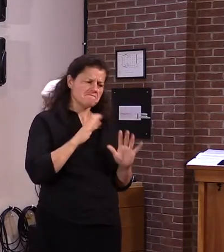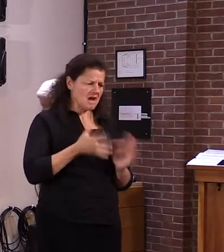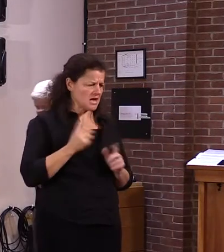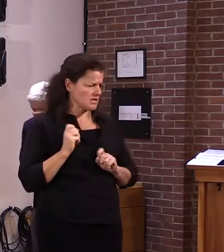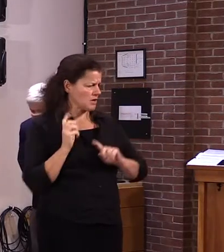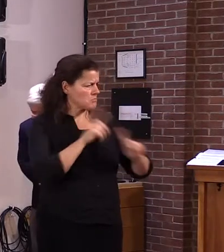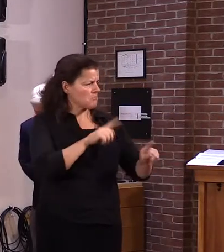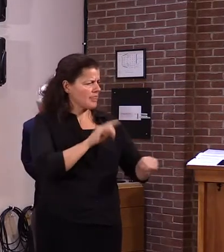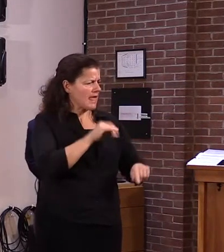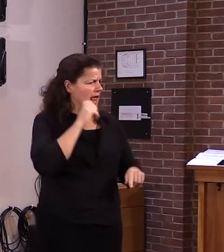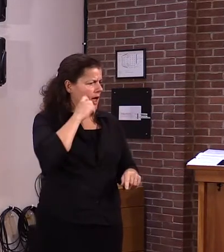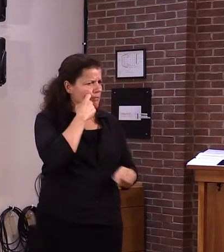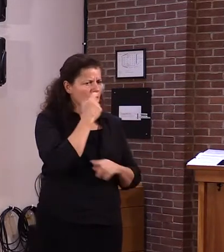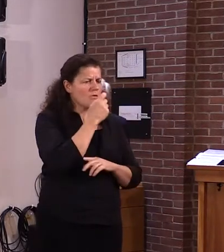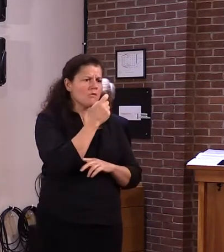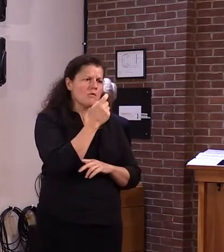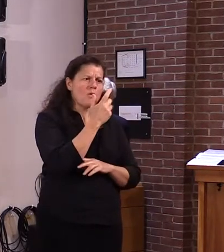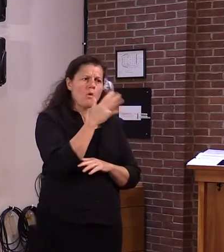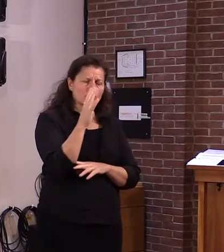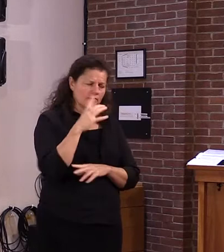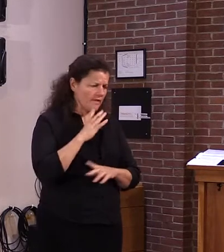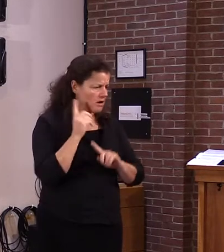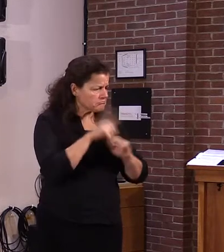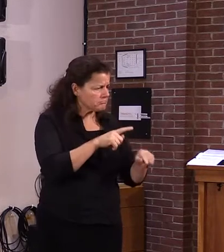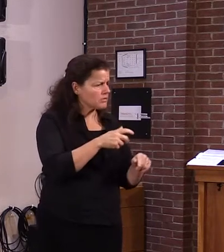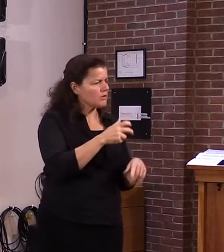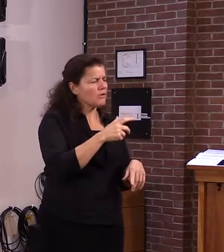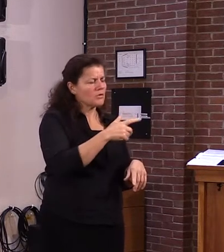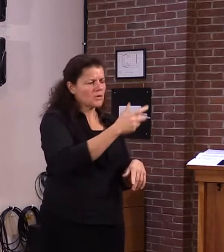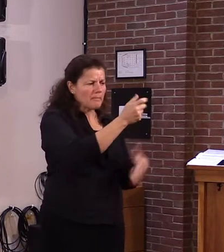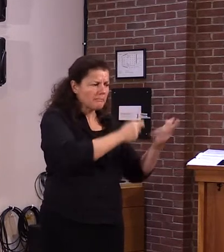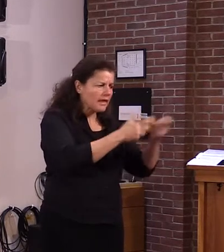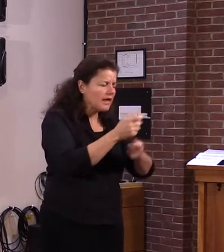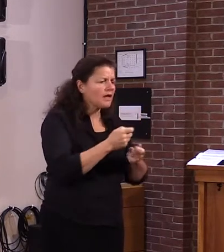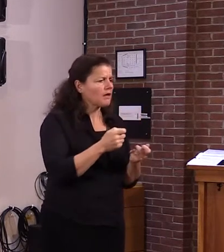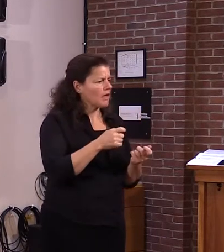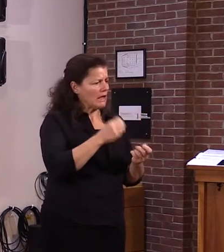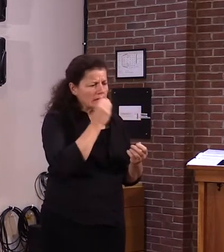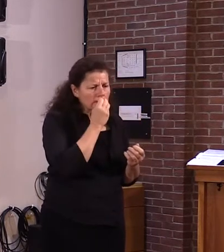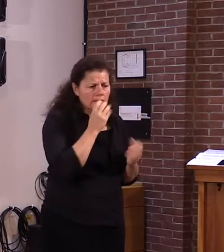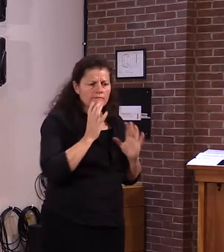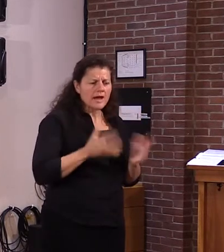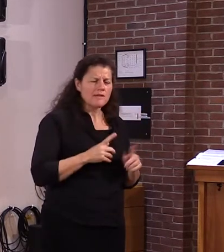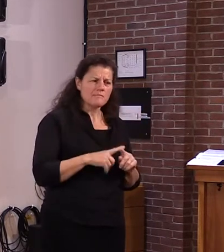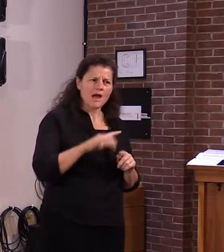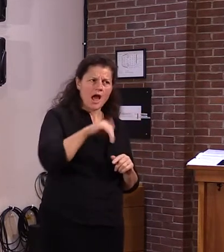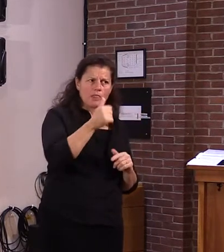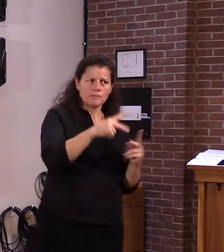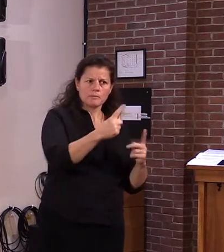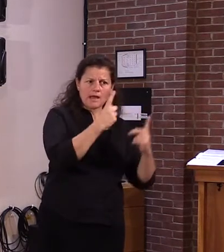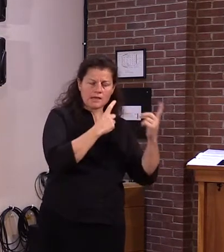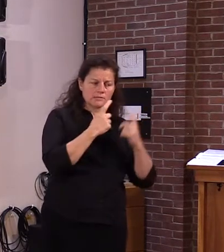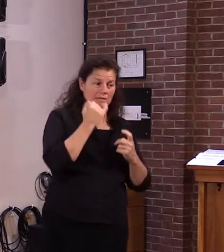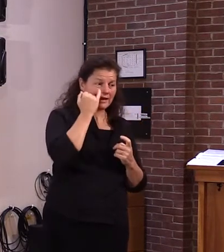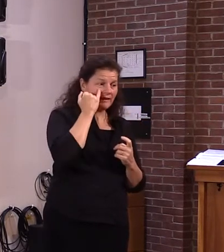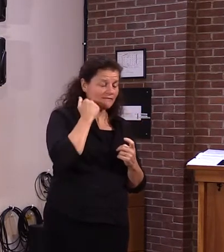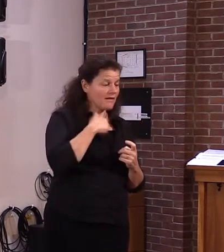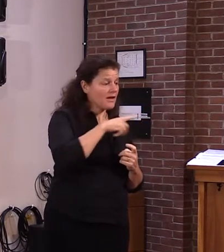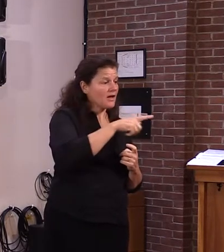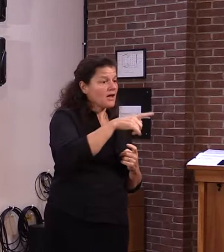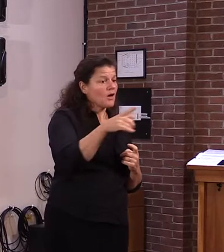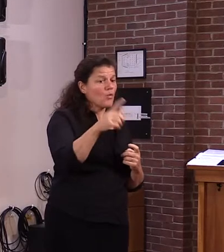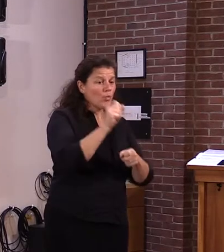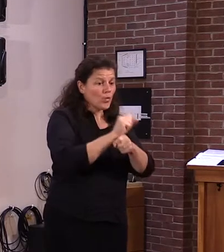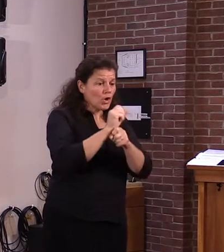keep asking me about apples that somebody may have sneezed on, dribbled on by infected workers. So there